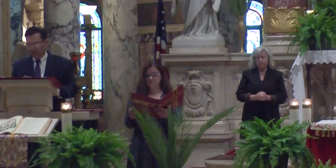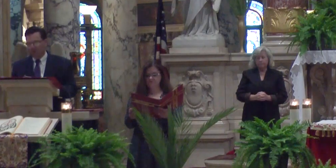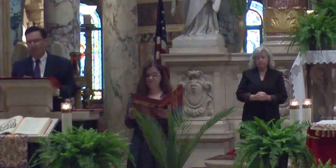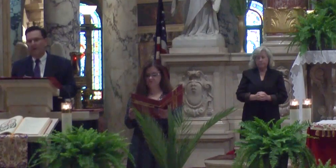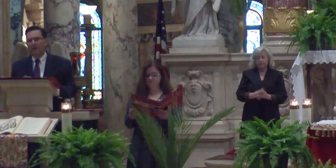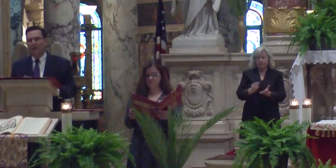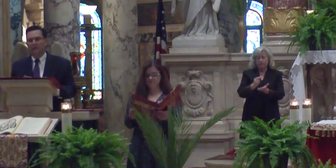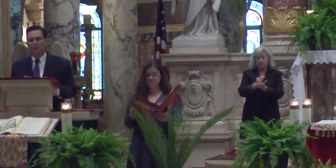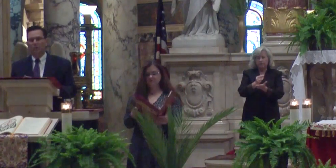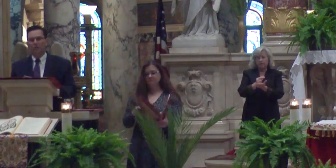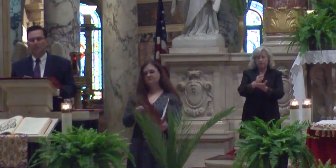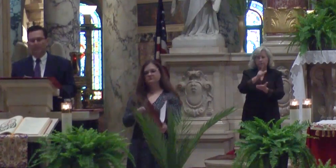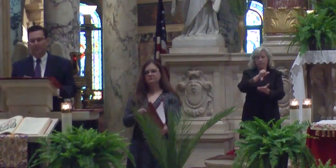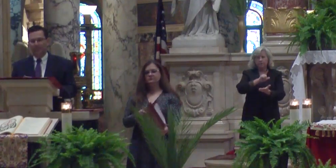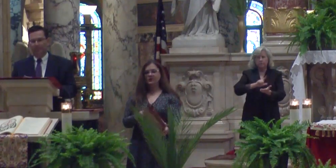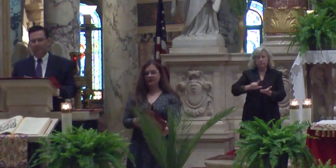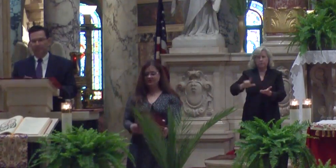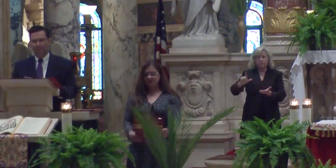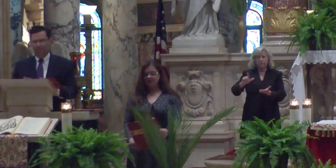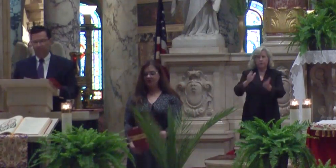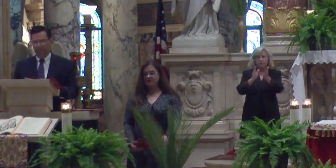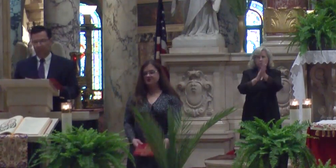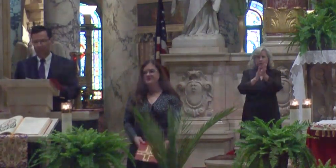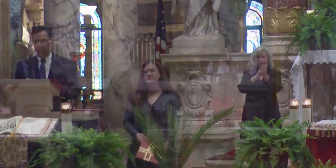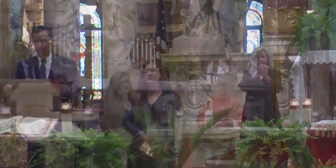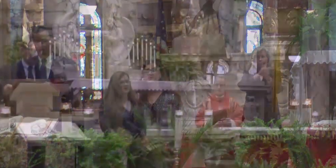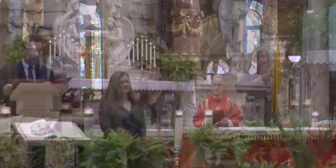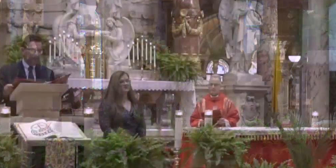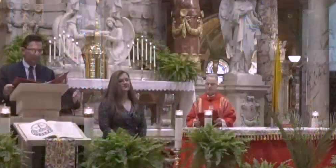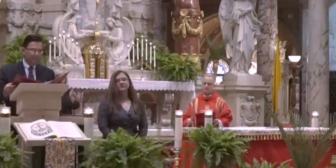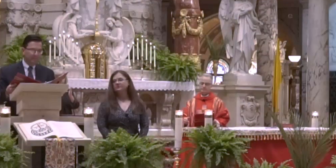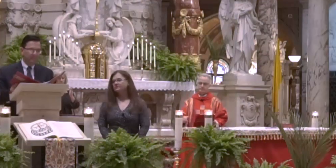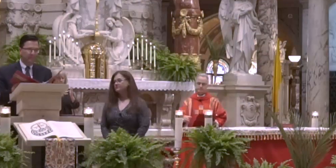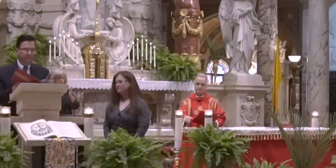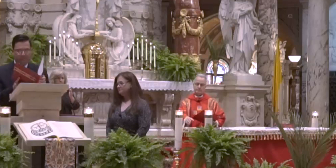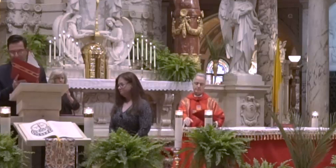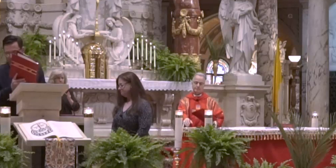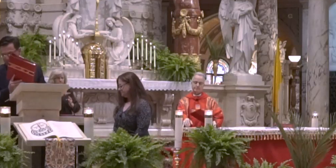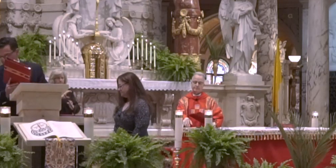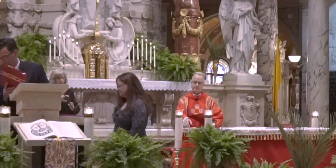The Gospel of the Lord. Praise to you, Lord Jesus Christ.